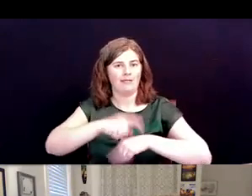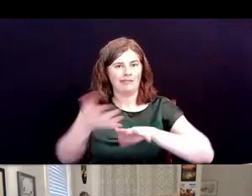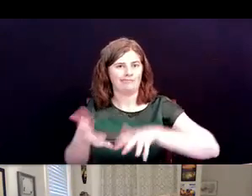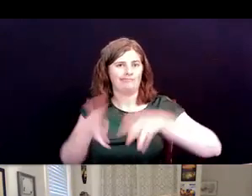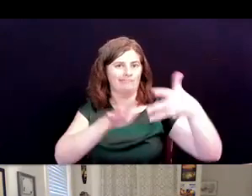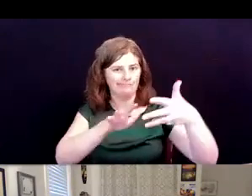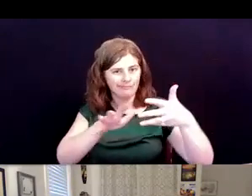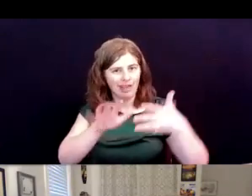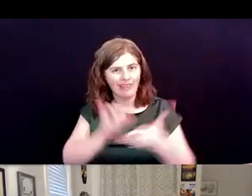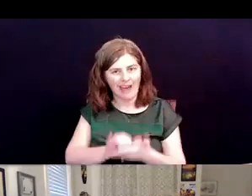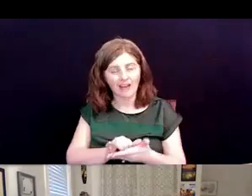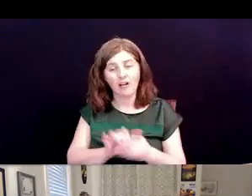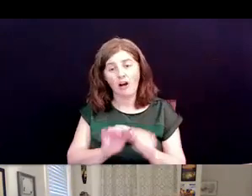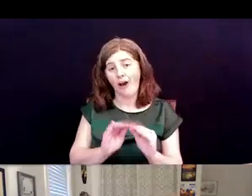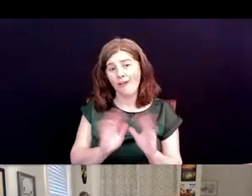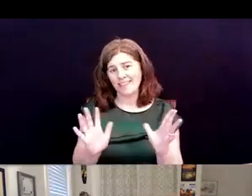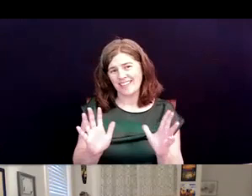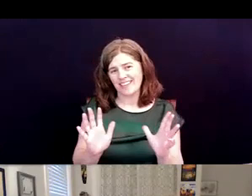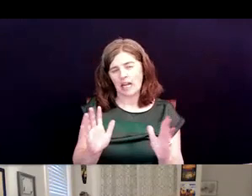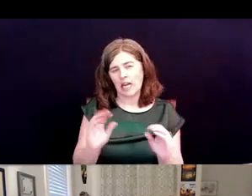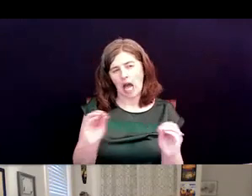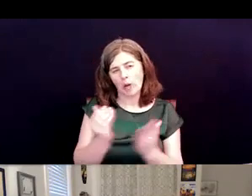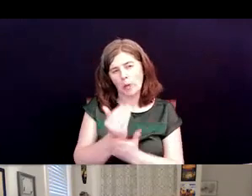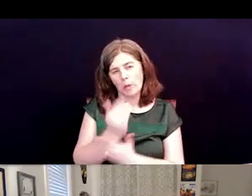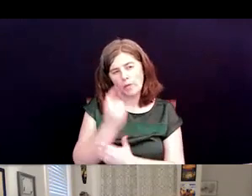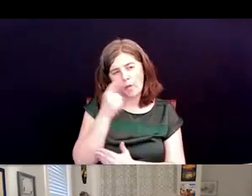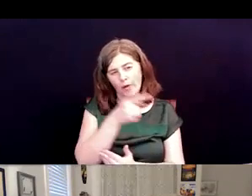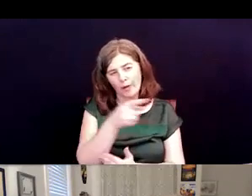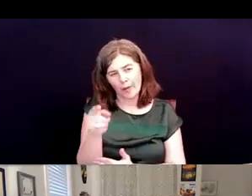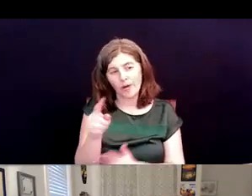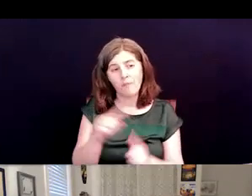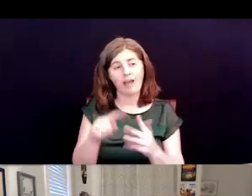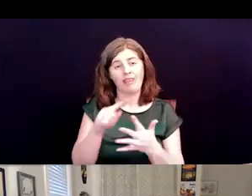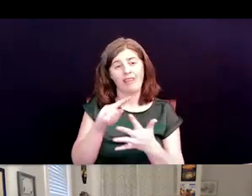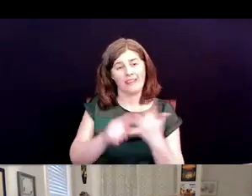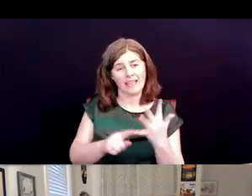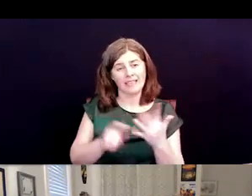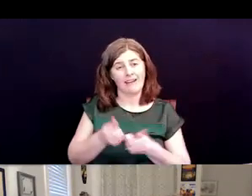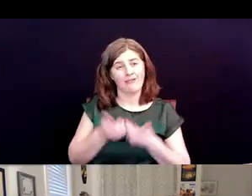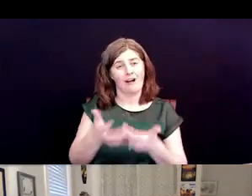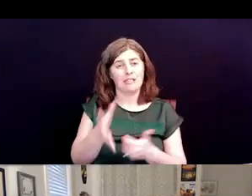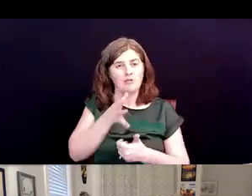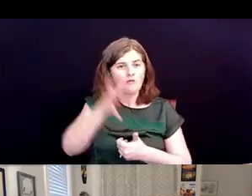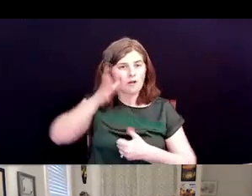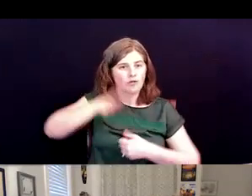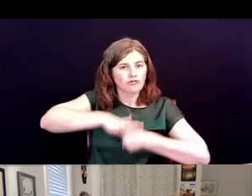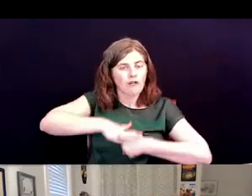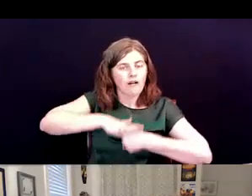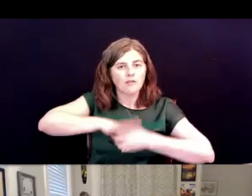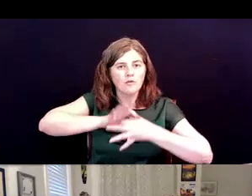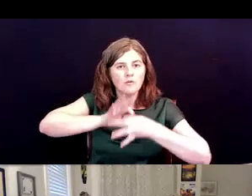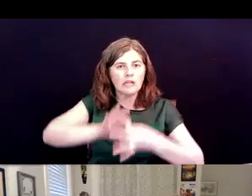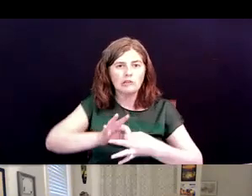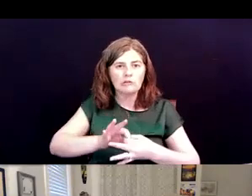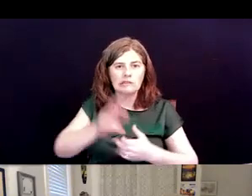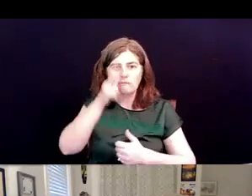difficulties. And obviously, this is probably not a news flash to many, but these can certainly cause parental stress related to poor sleep in their